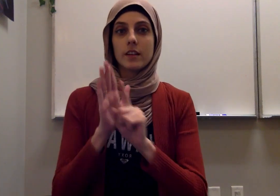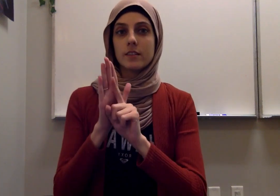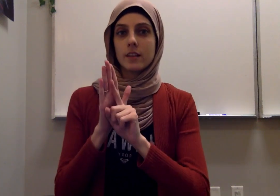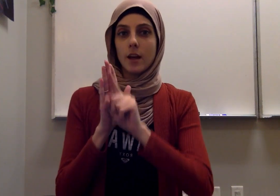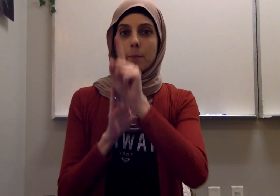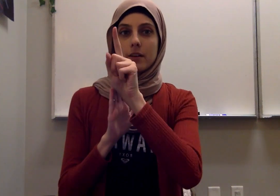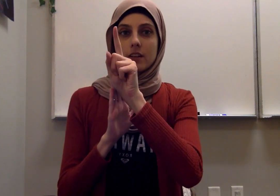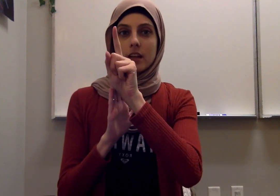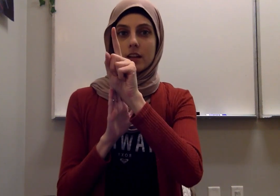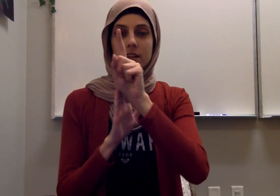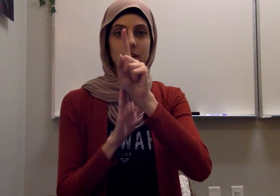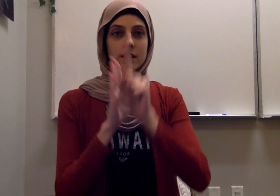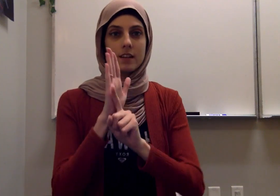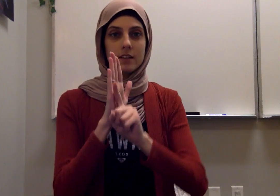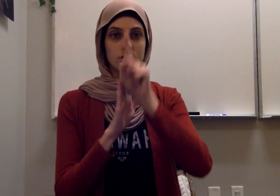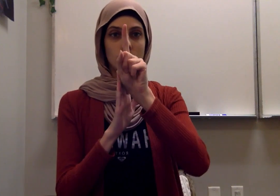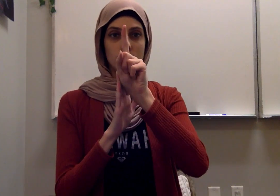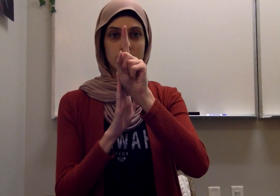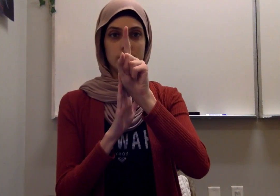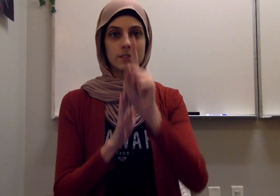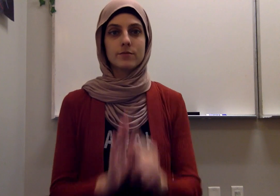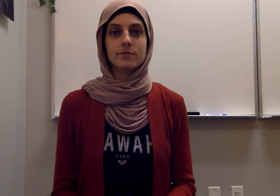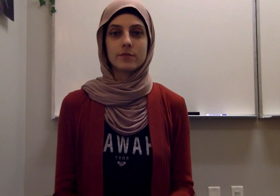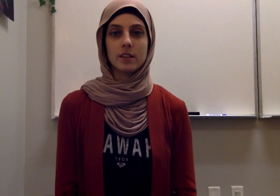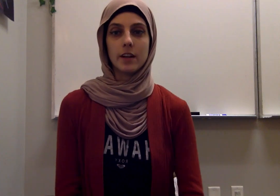Versus a building. Tall. Right?